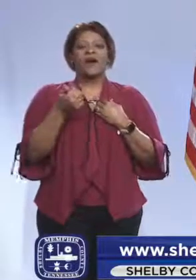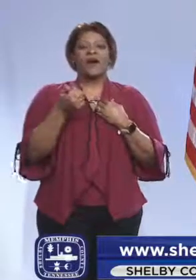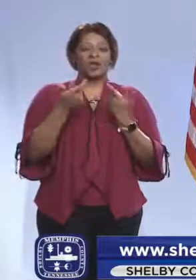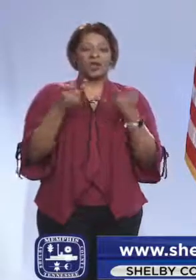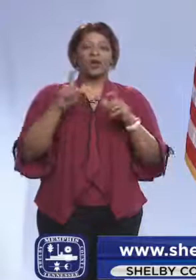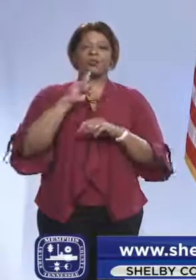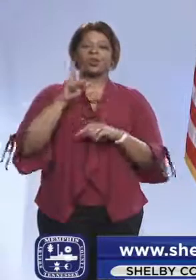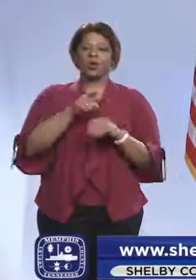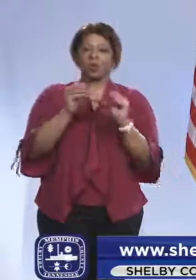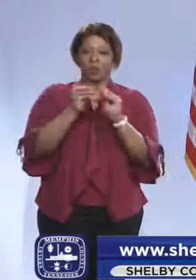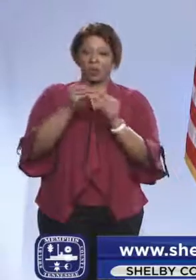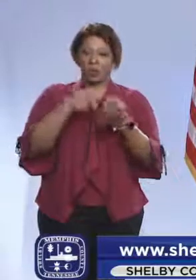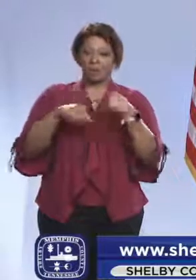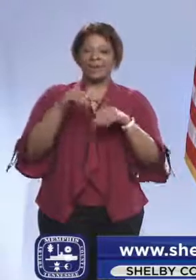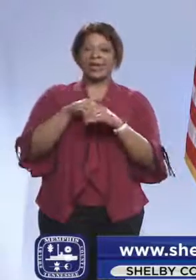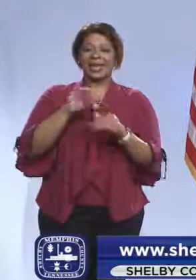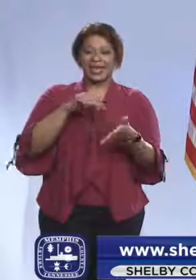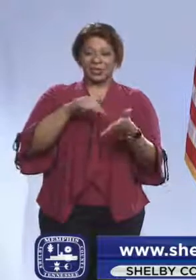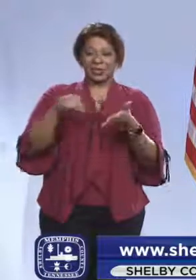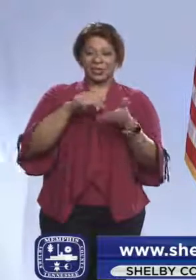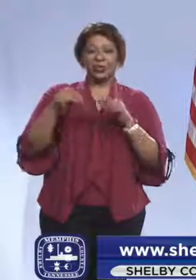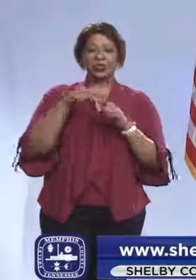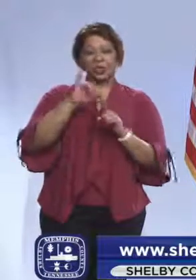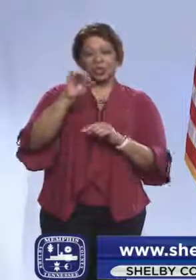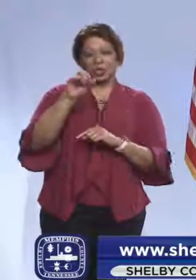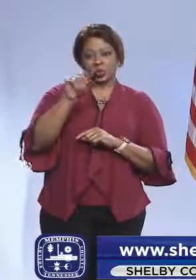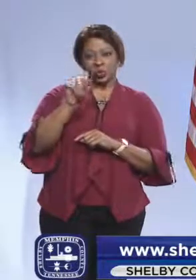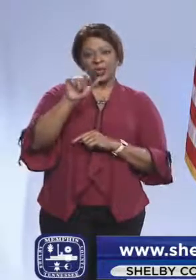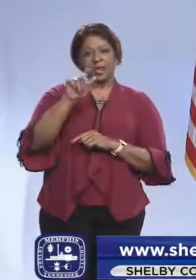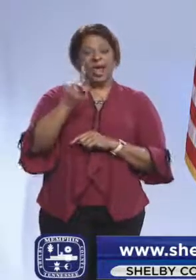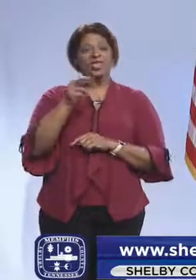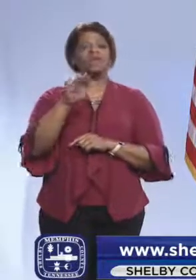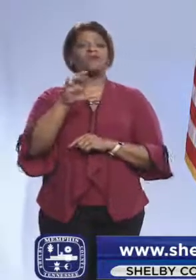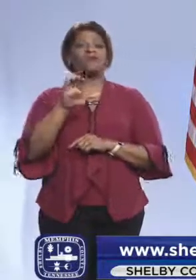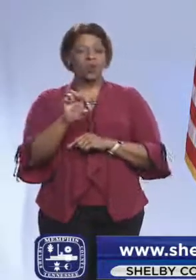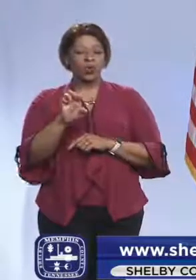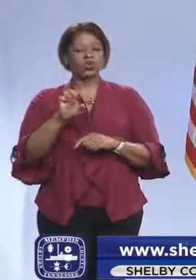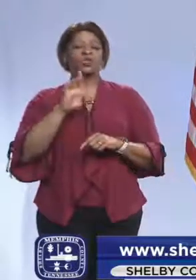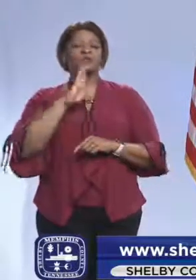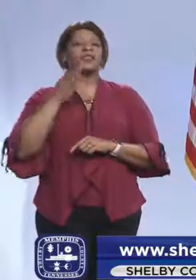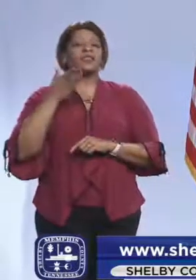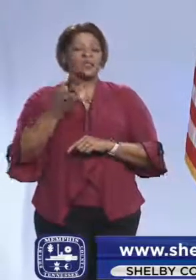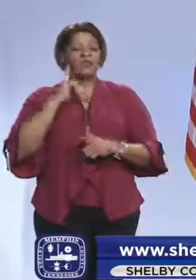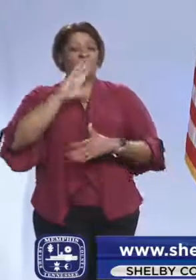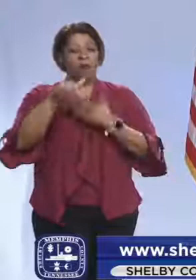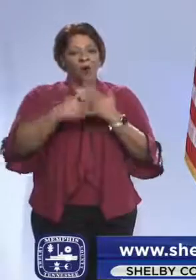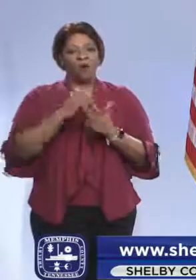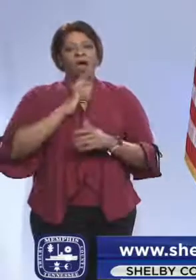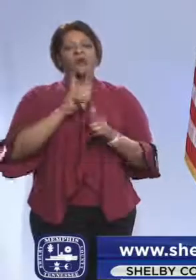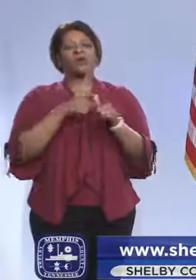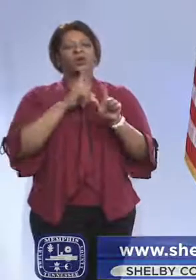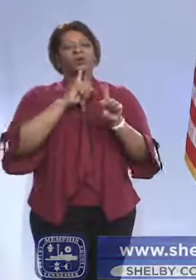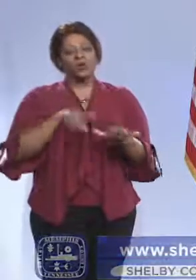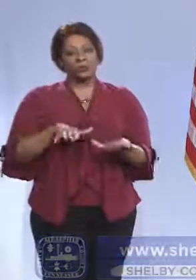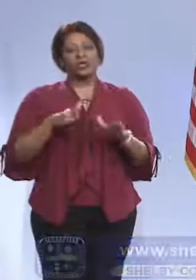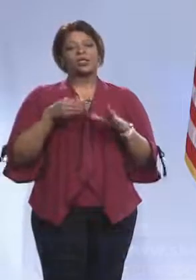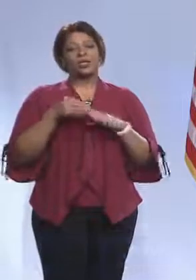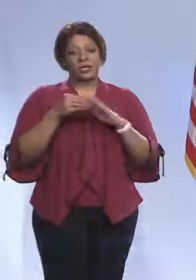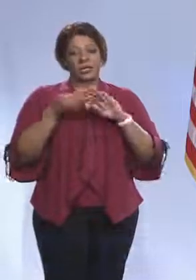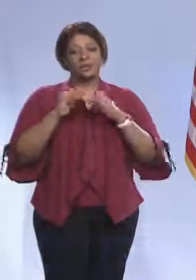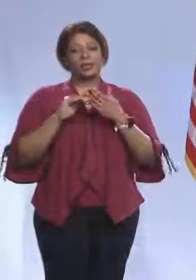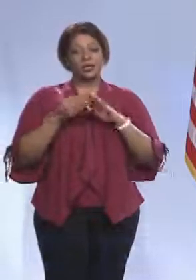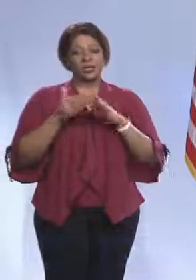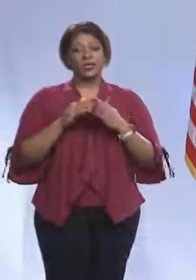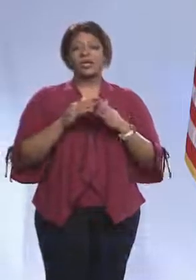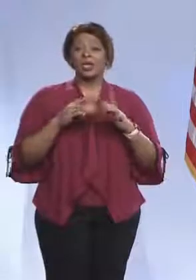large orders coming in this week to the Joint Task Force to be available to all of our first responders in the community.